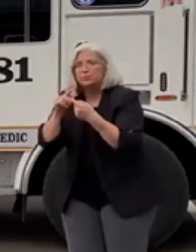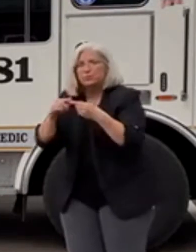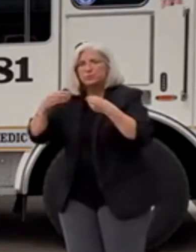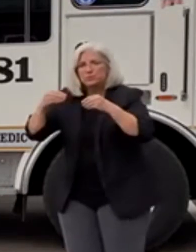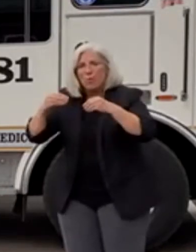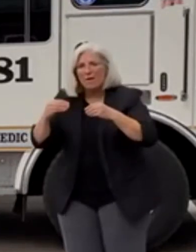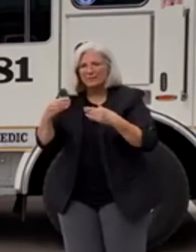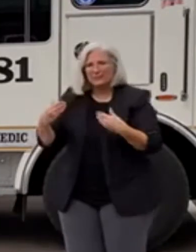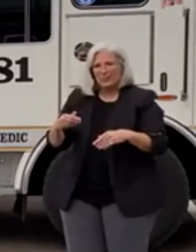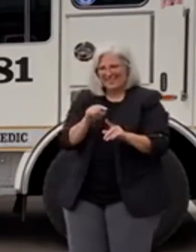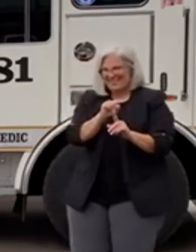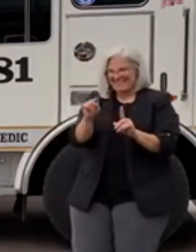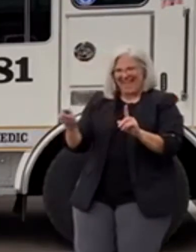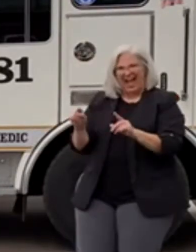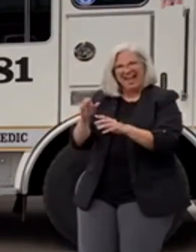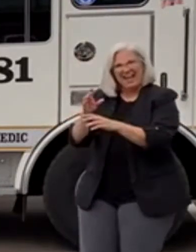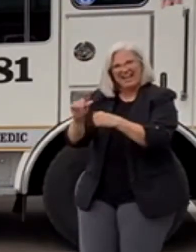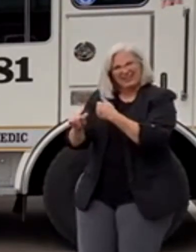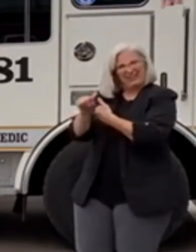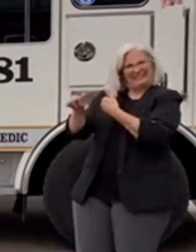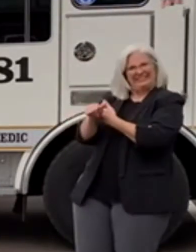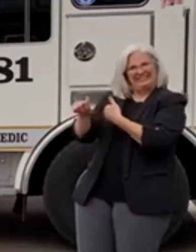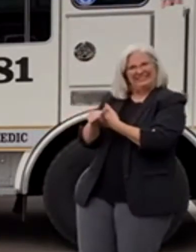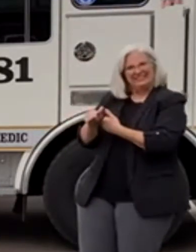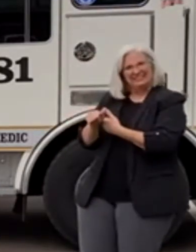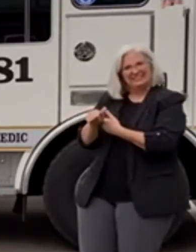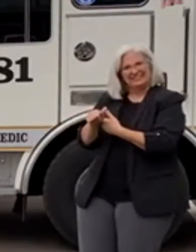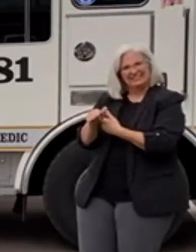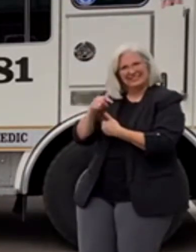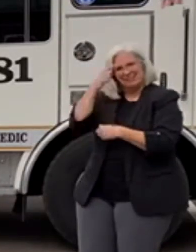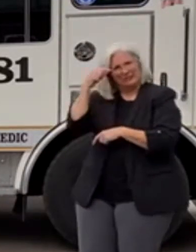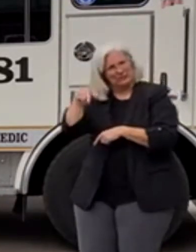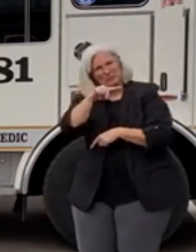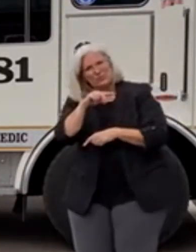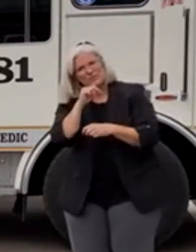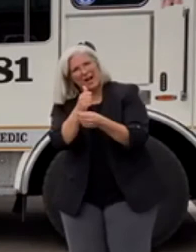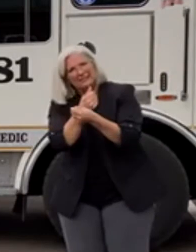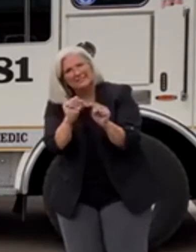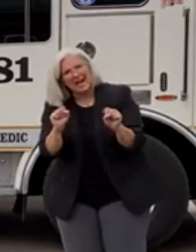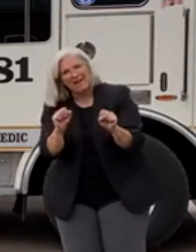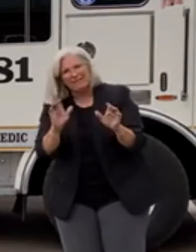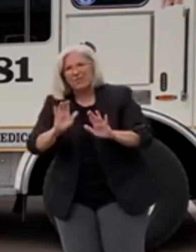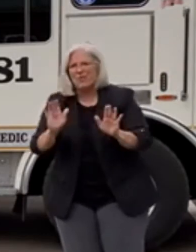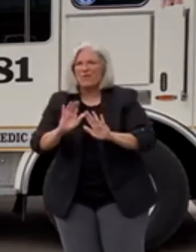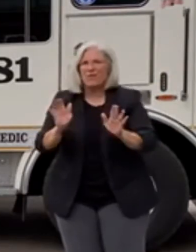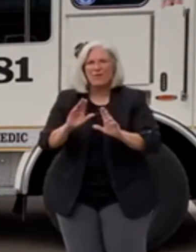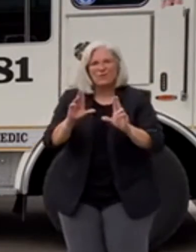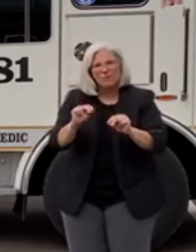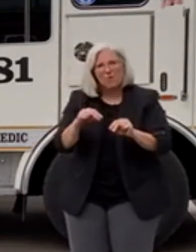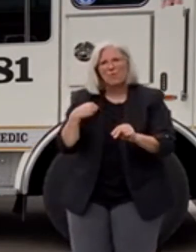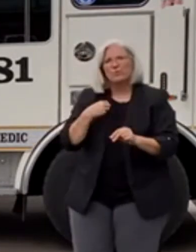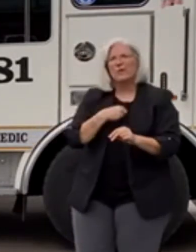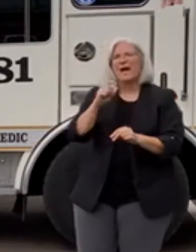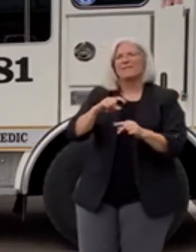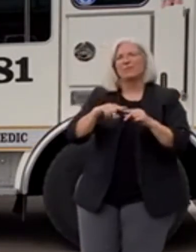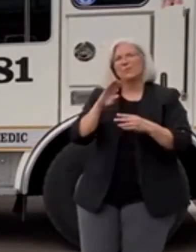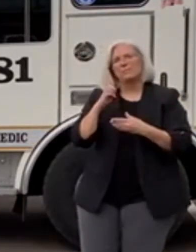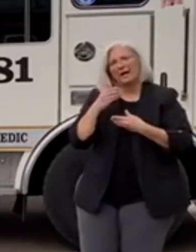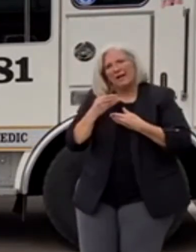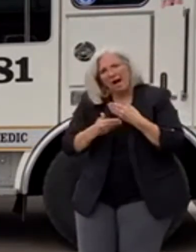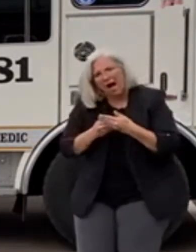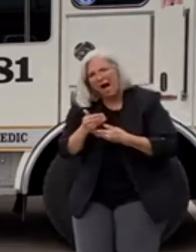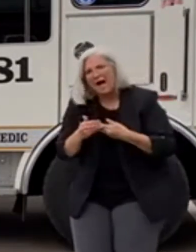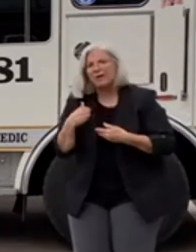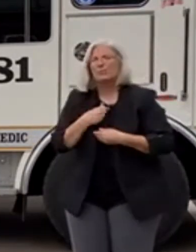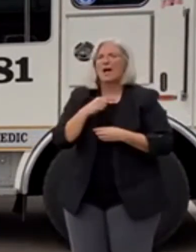clerk who's helping you choose a gift in danger. So let's be kind, let's be patient, and let's